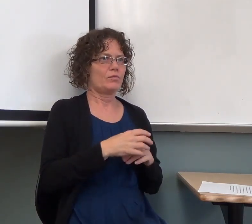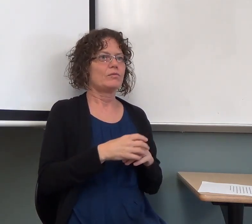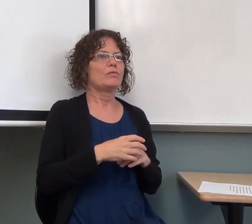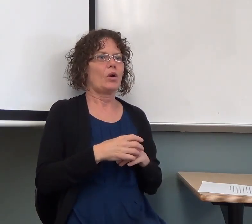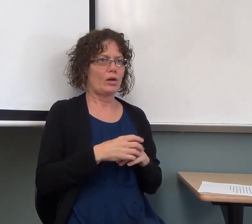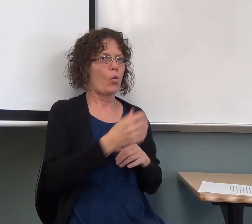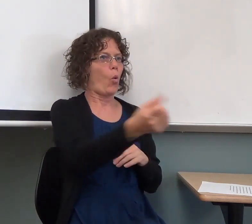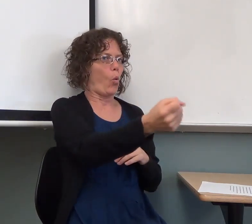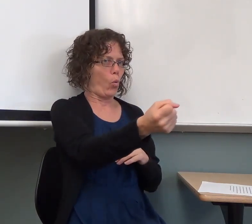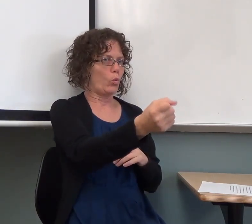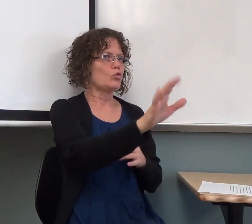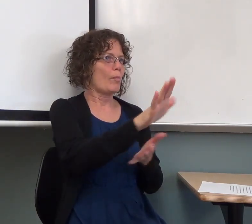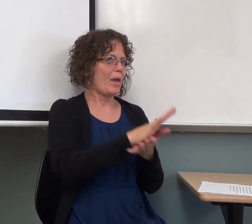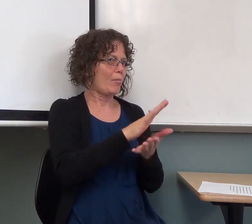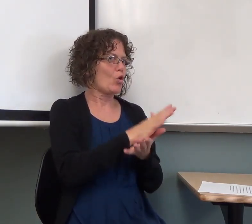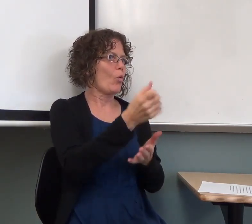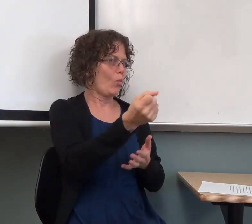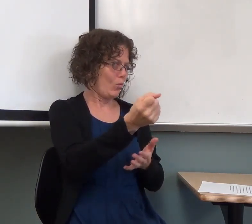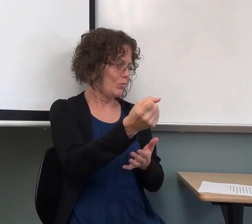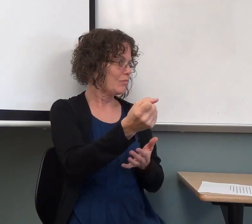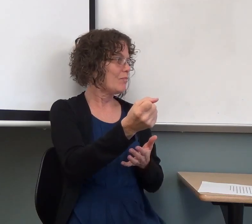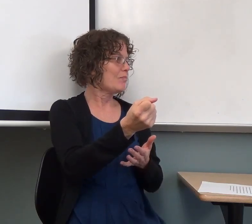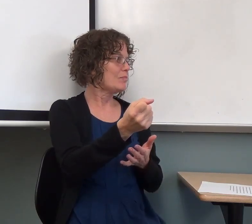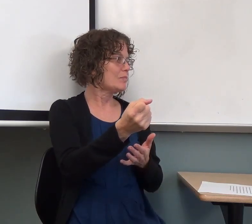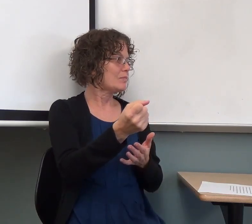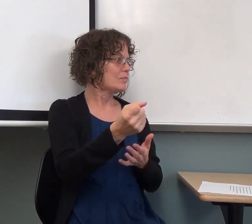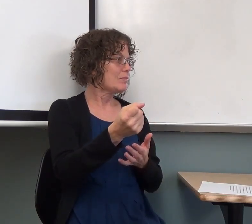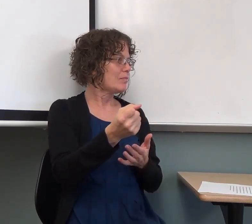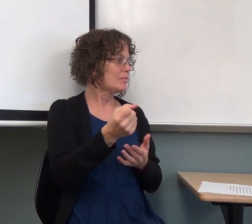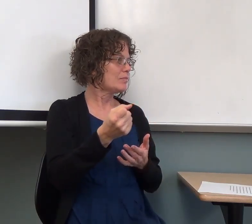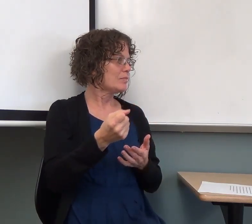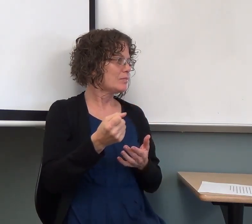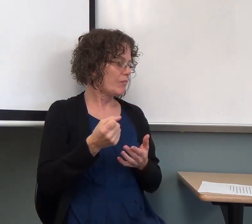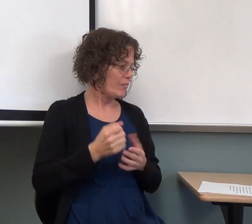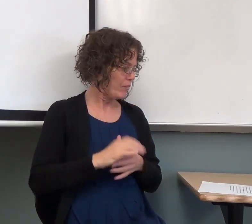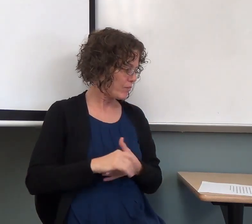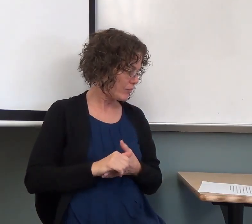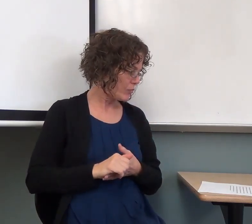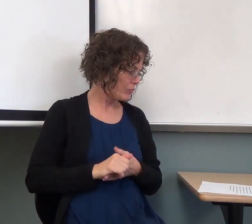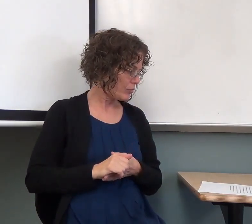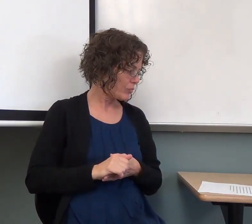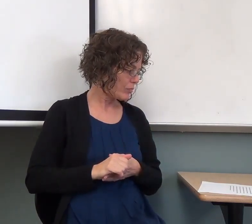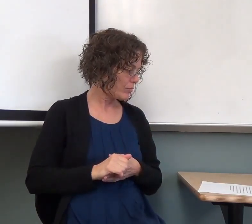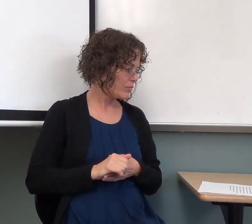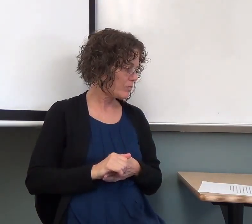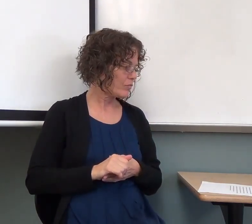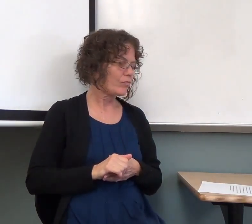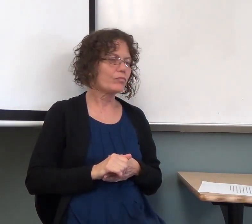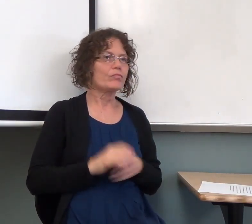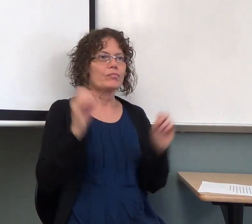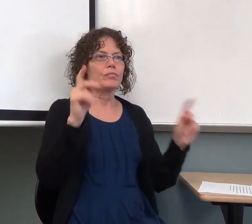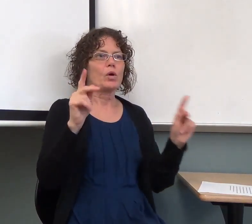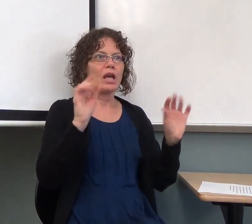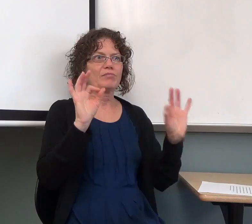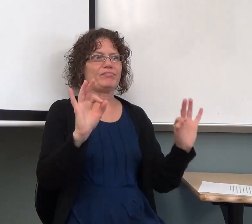Let me see what I have Okay, good. So, here's what I